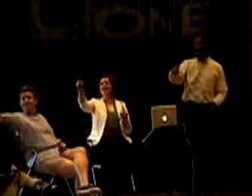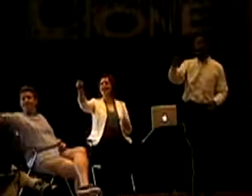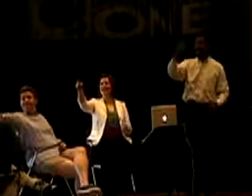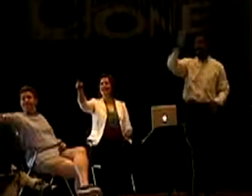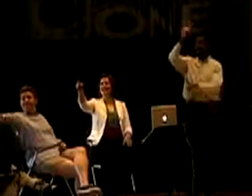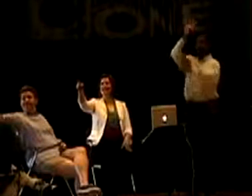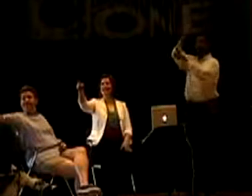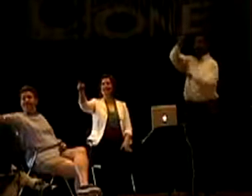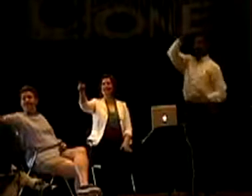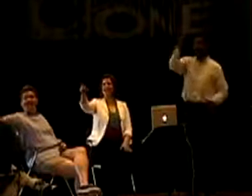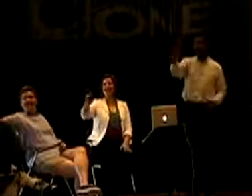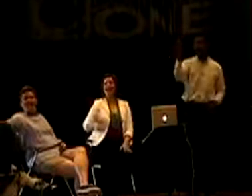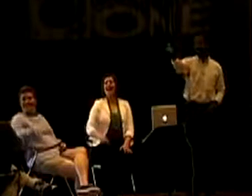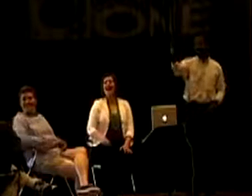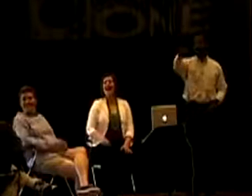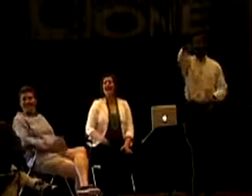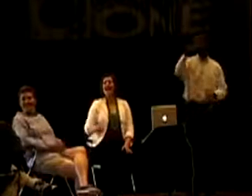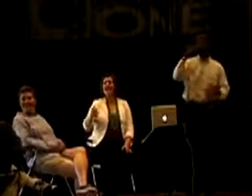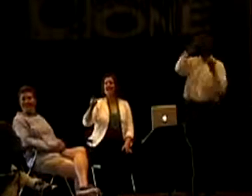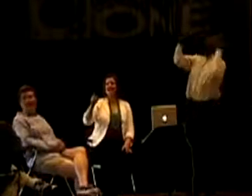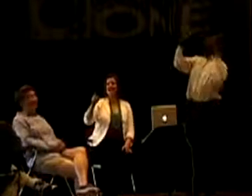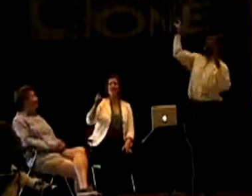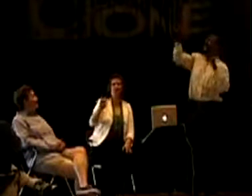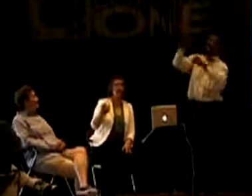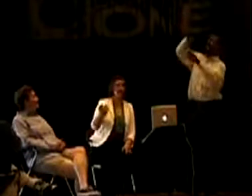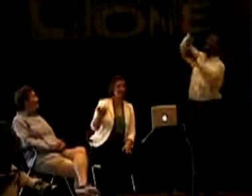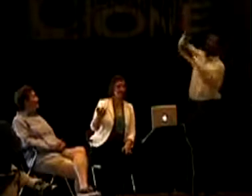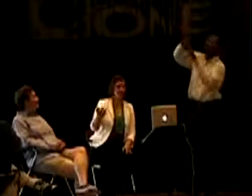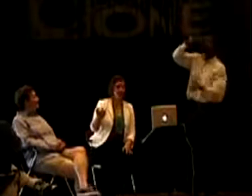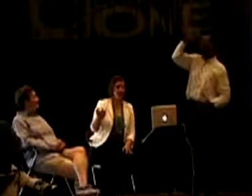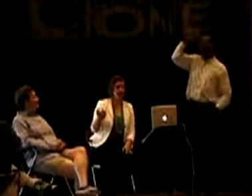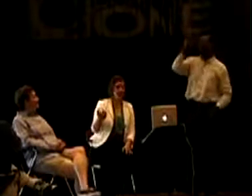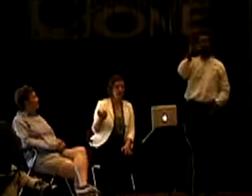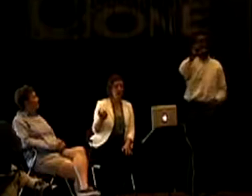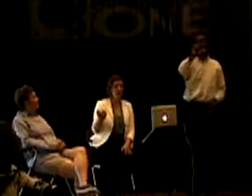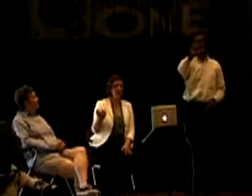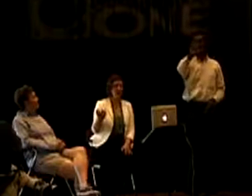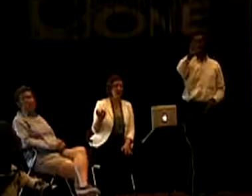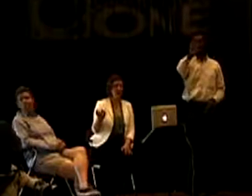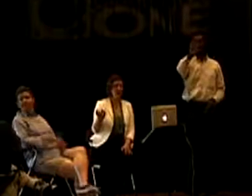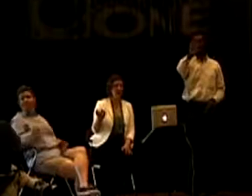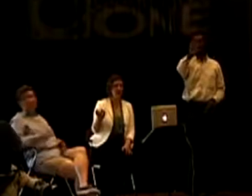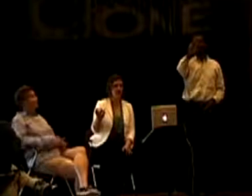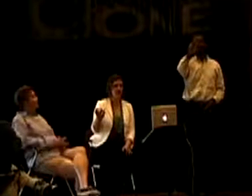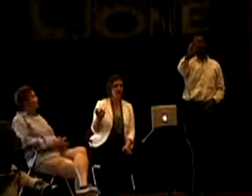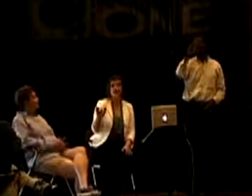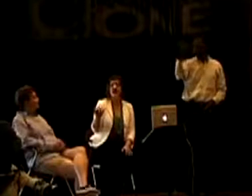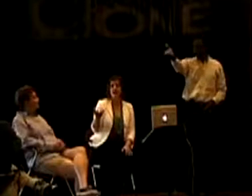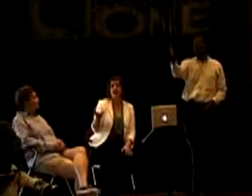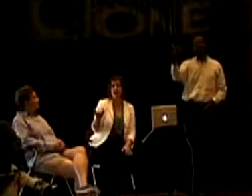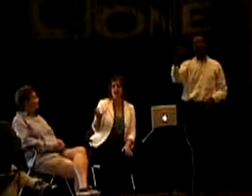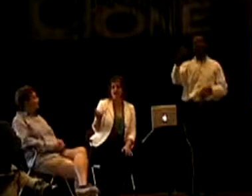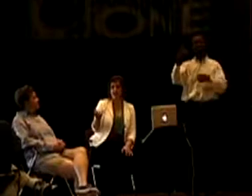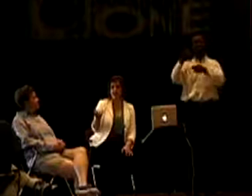single you out. Do it. So Alberto was one of our, he's our